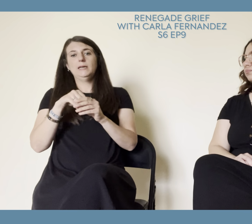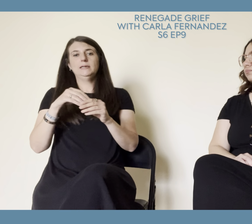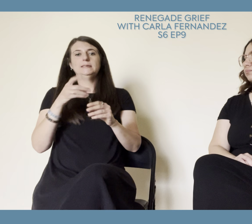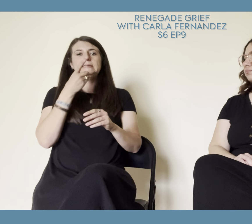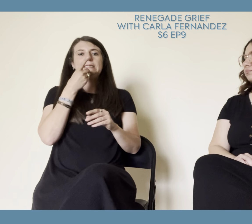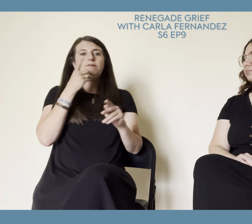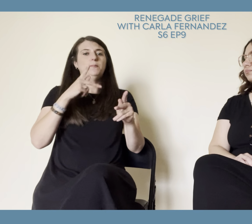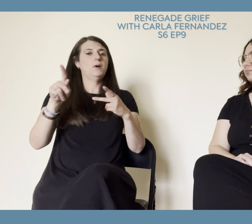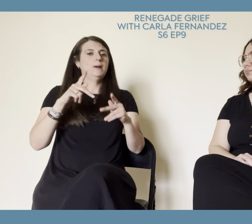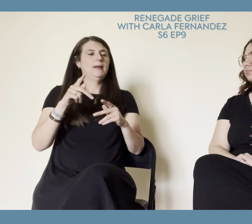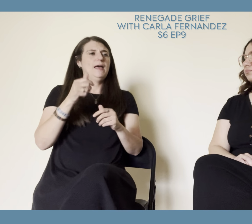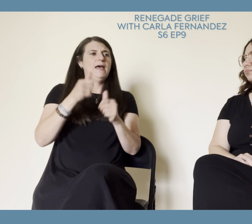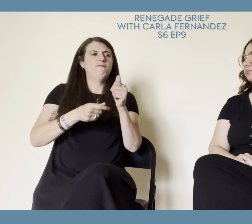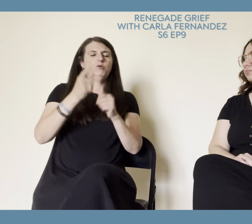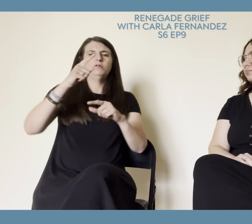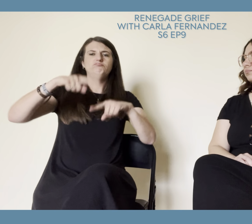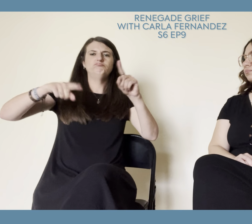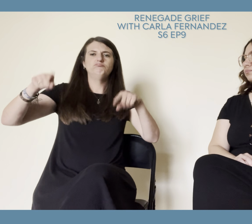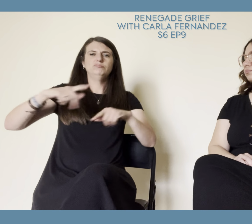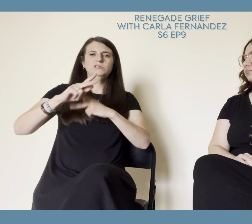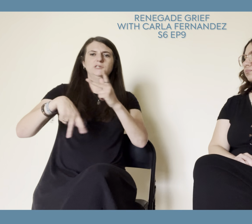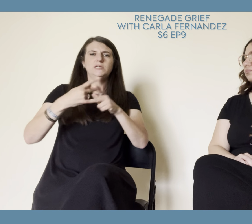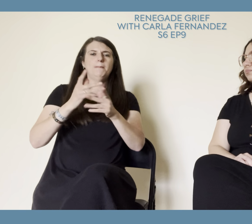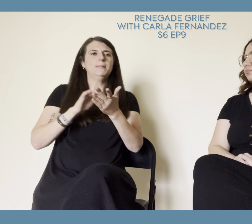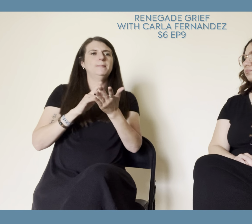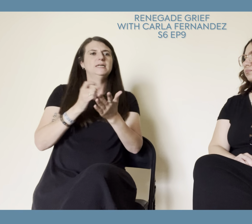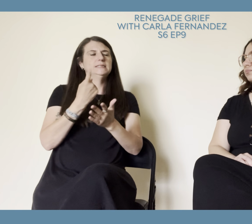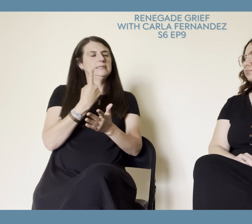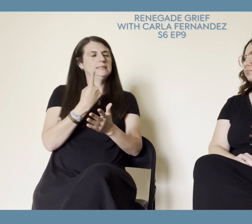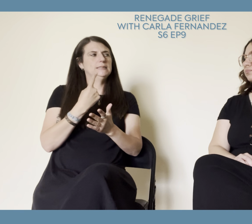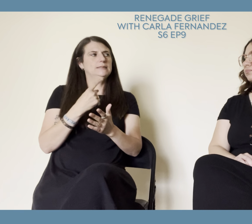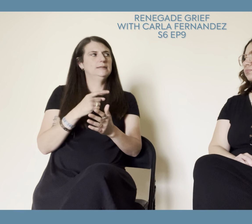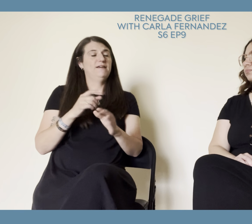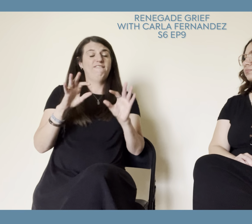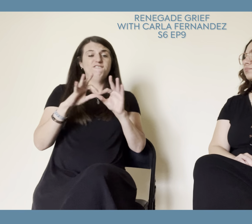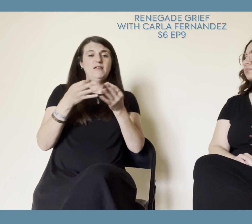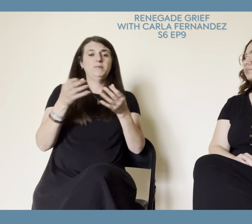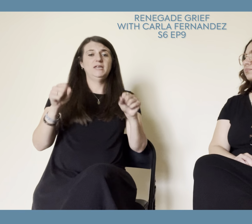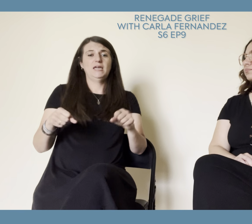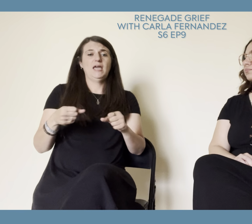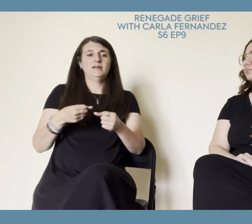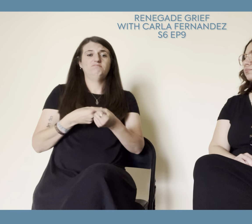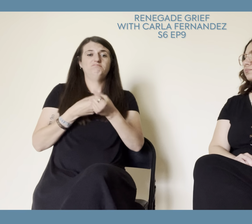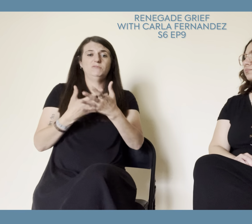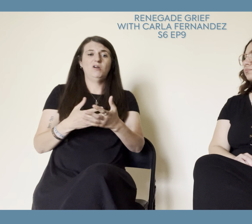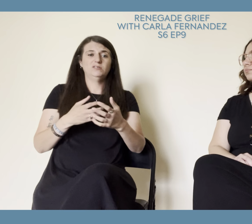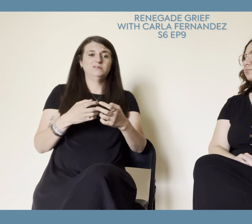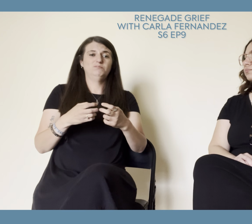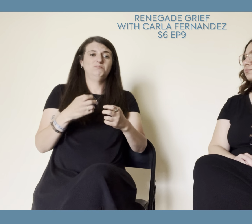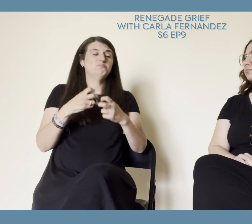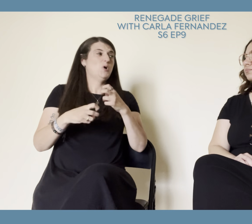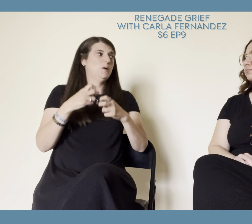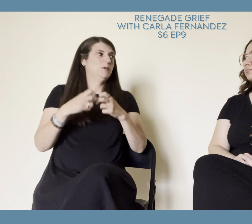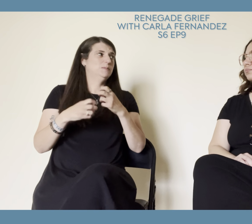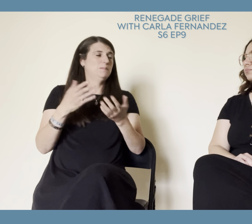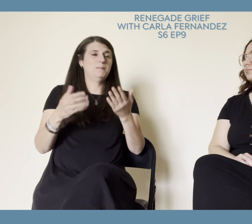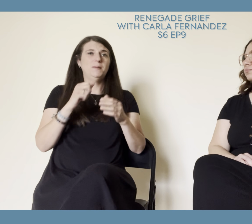of medicine, and oftentimes within a family, it can create friction that not everybody's on the same page or is looking for the same